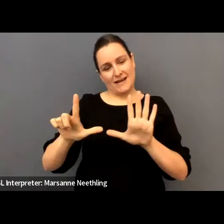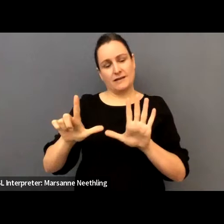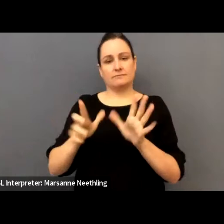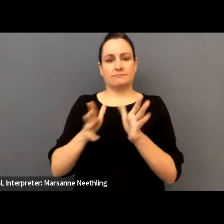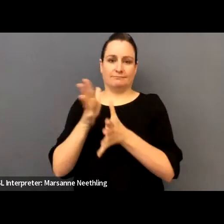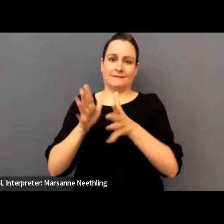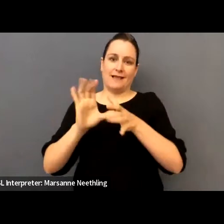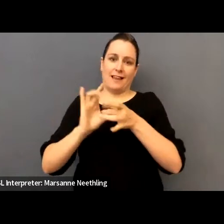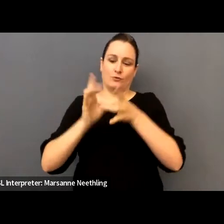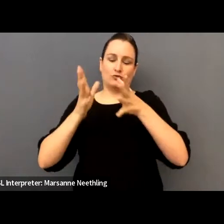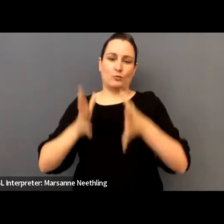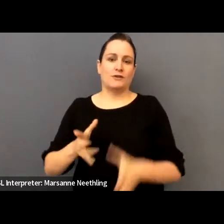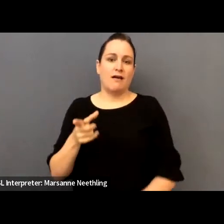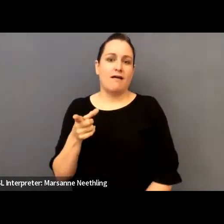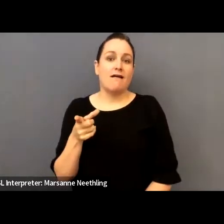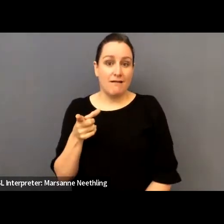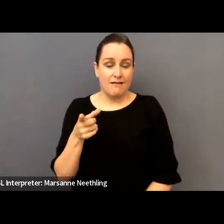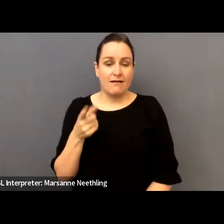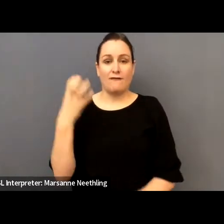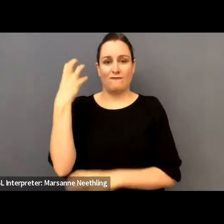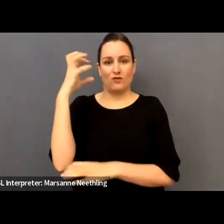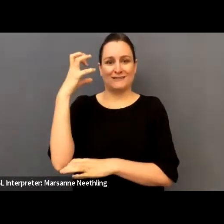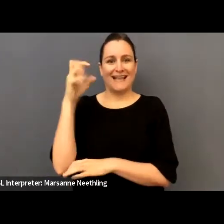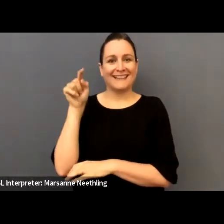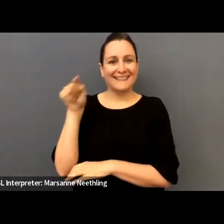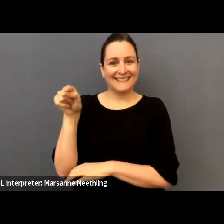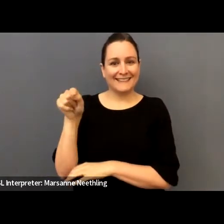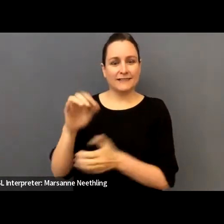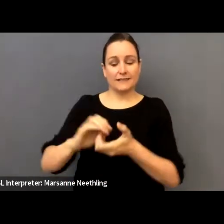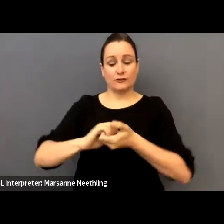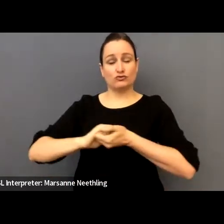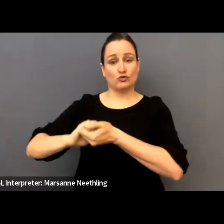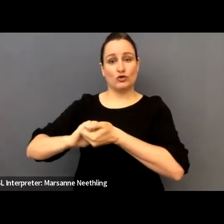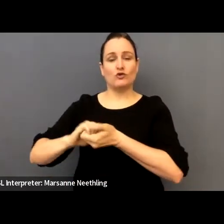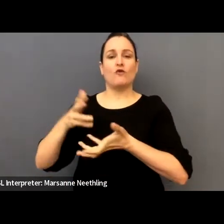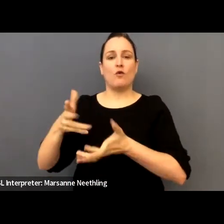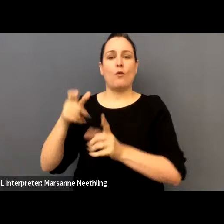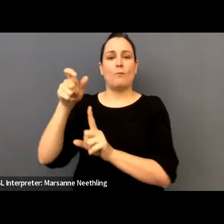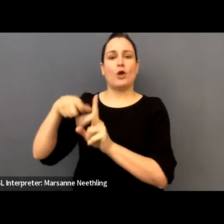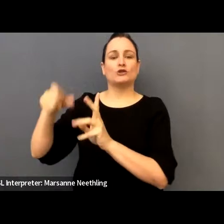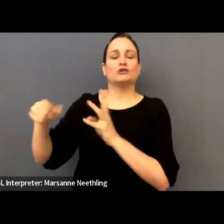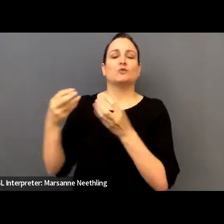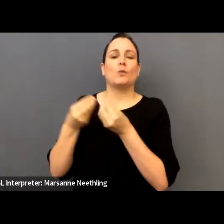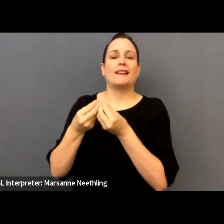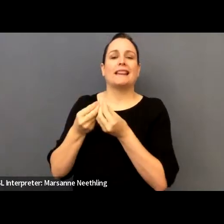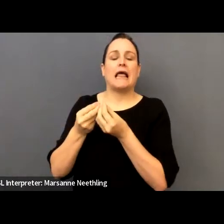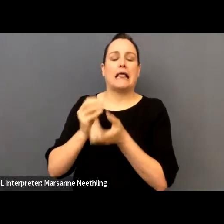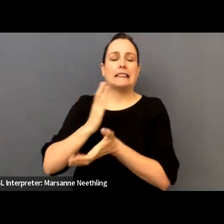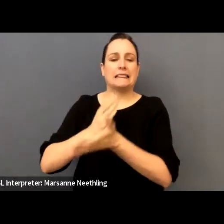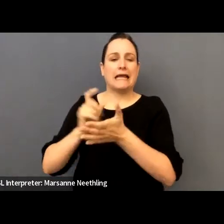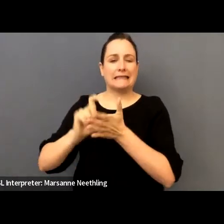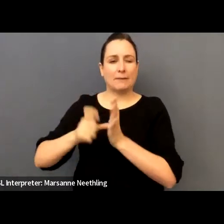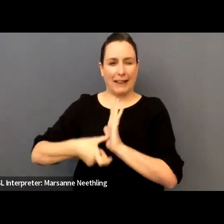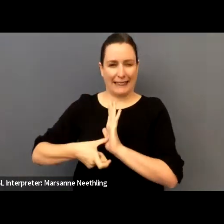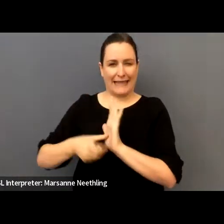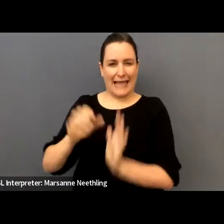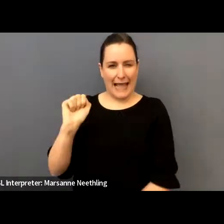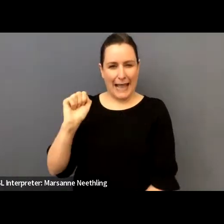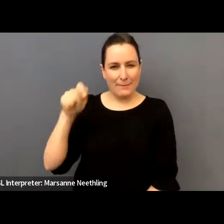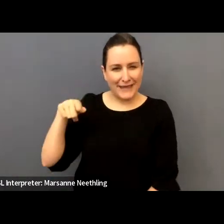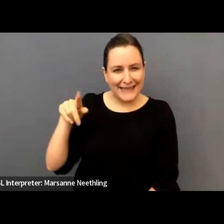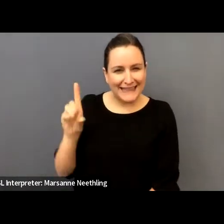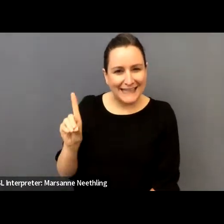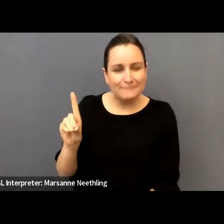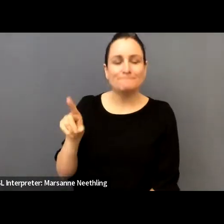State Association for Persons with Disabilities, that is in the Free State Provincial